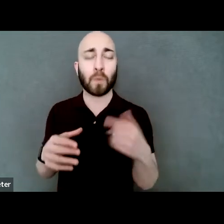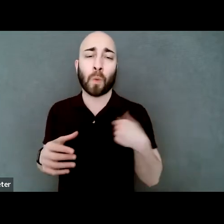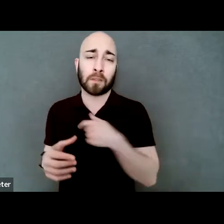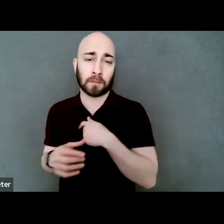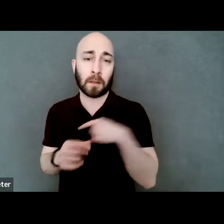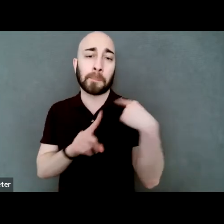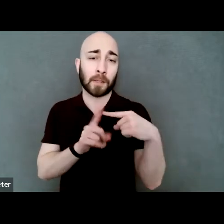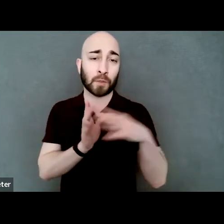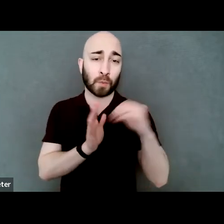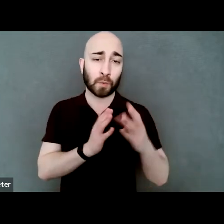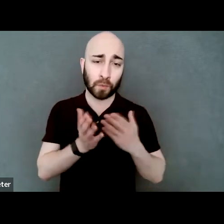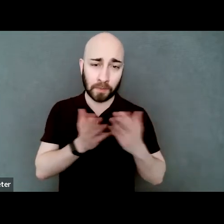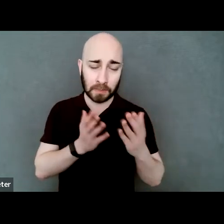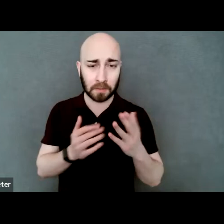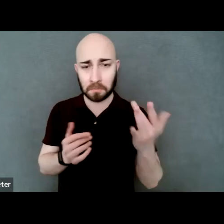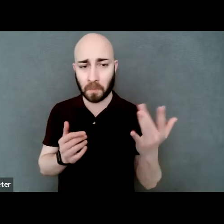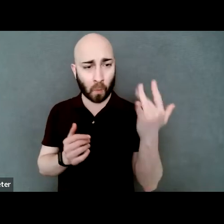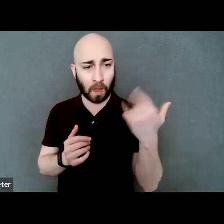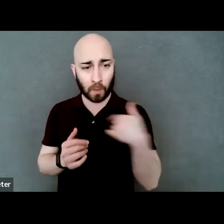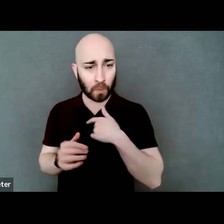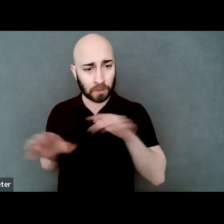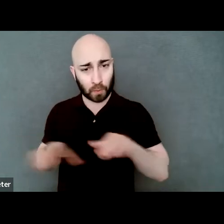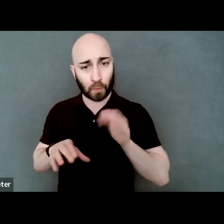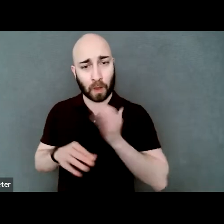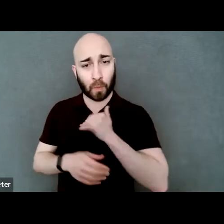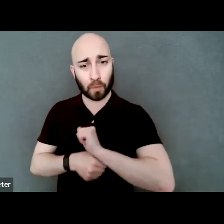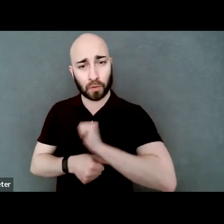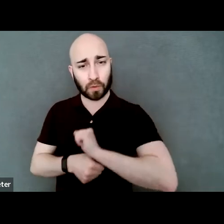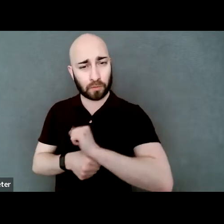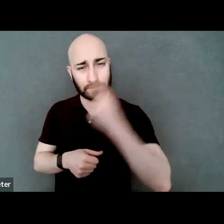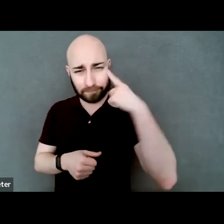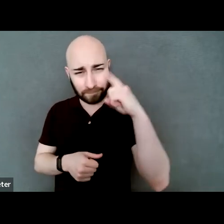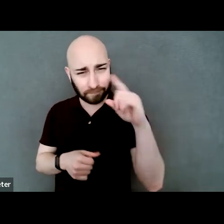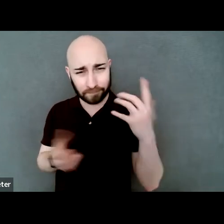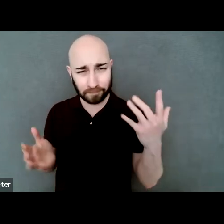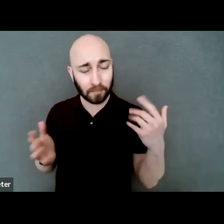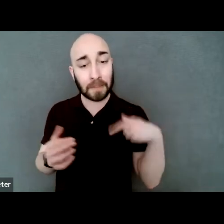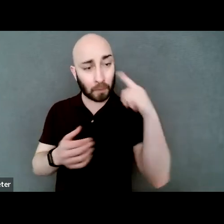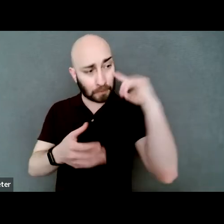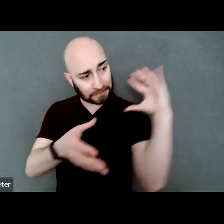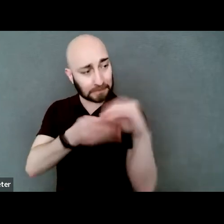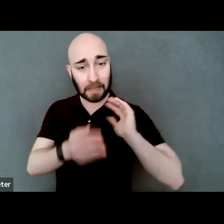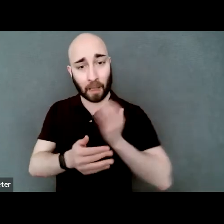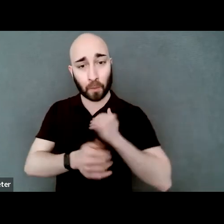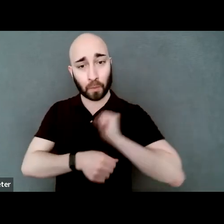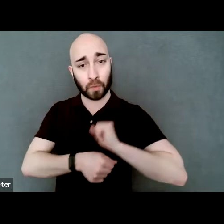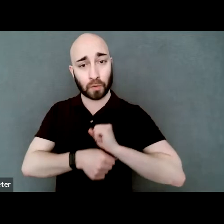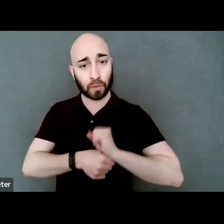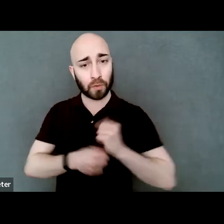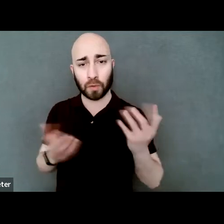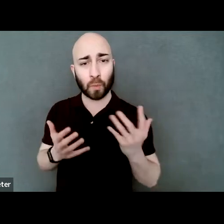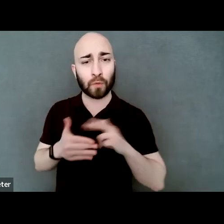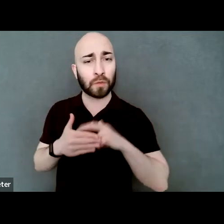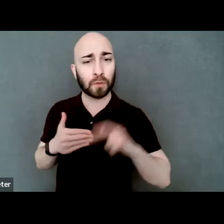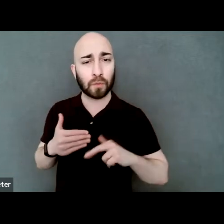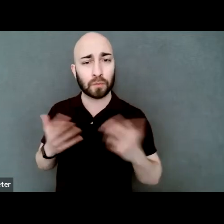services, why do we do our work? And if we look at the body or the culmination of our work, what are the results of that work? So,